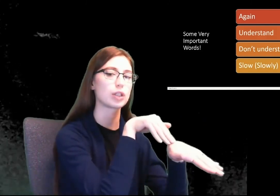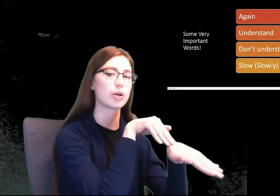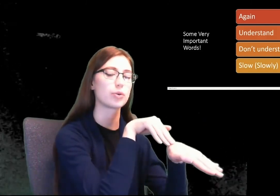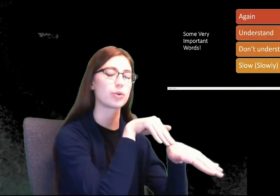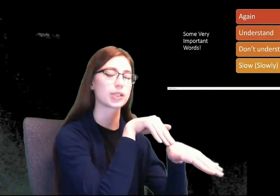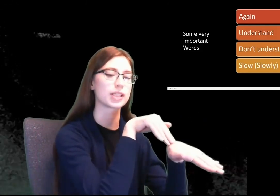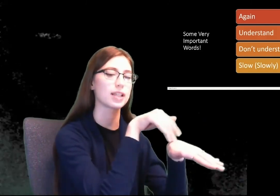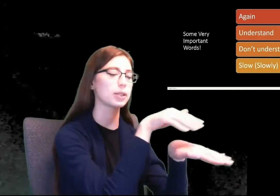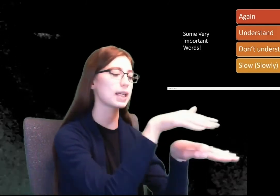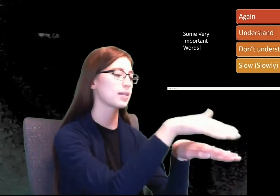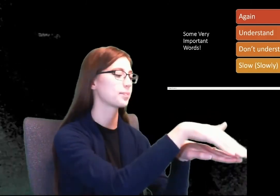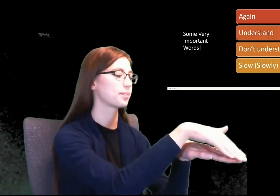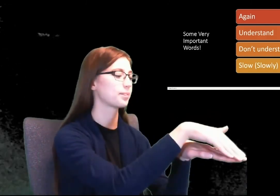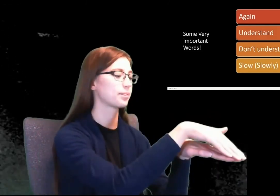Slow or slowly.